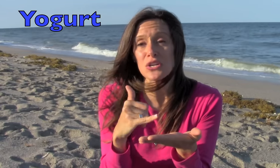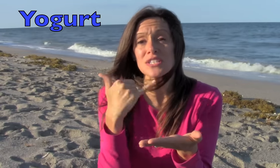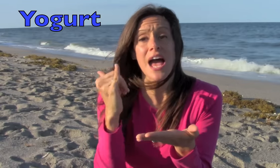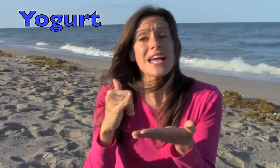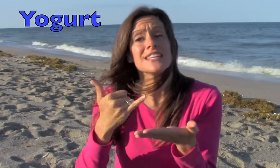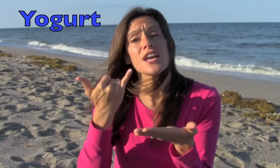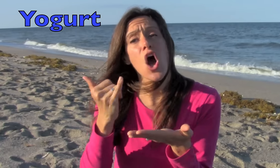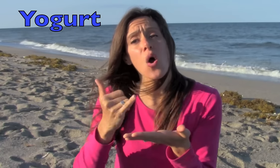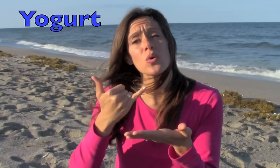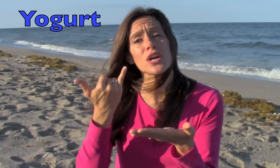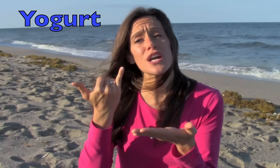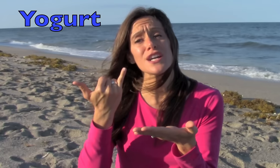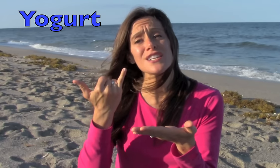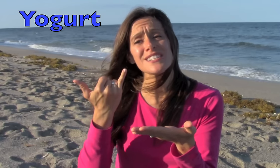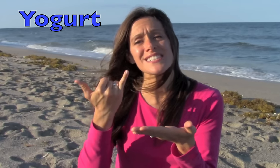Yogurt, yogurt.